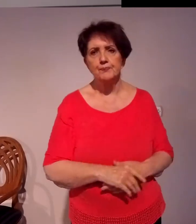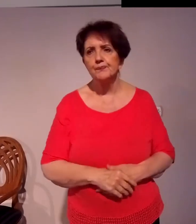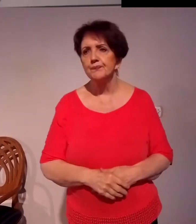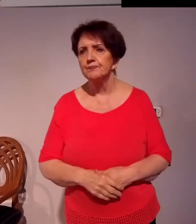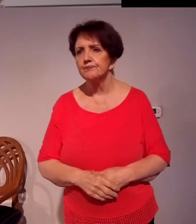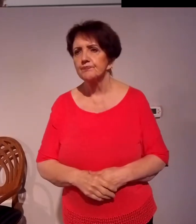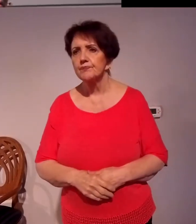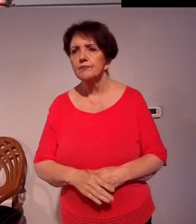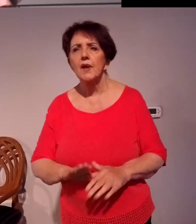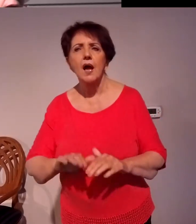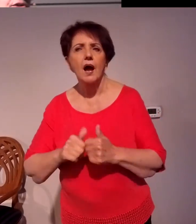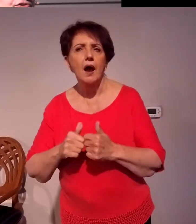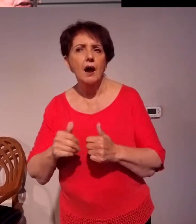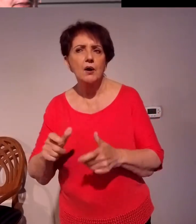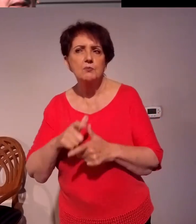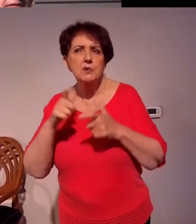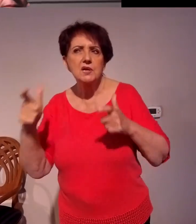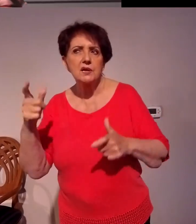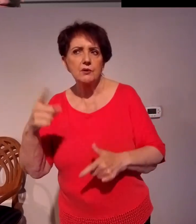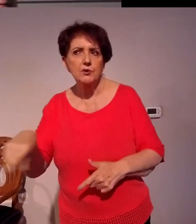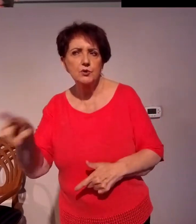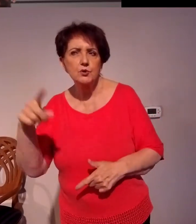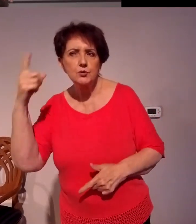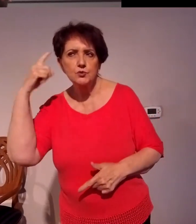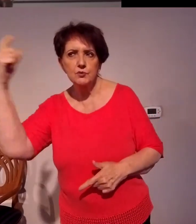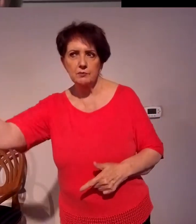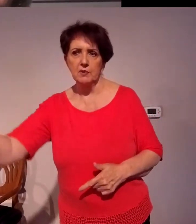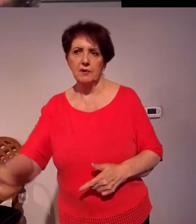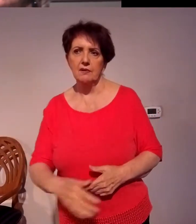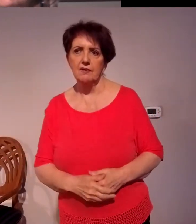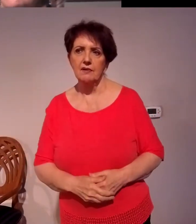How big are you dreaming?